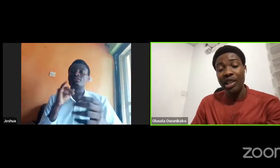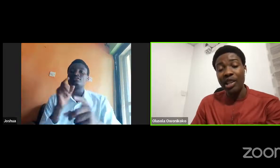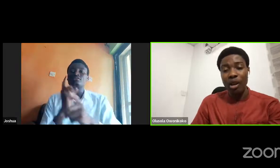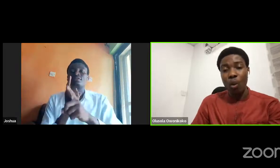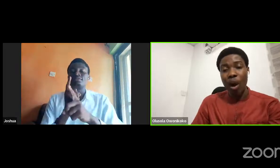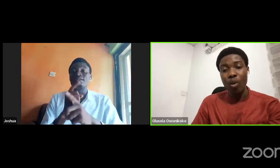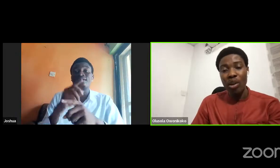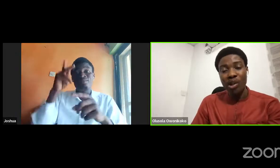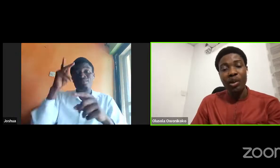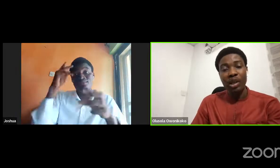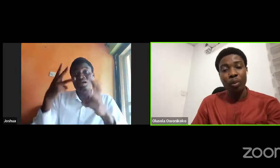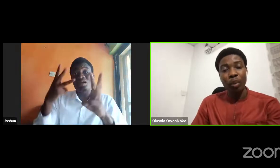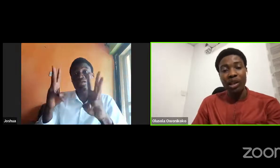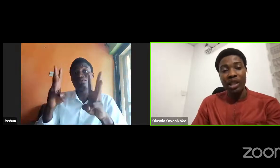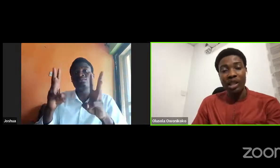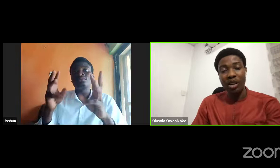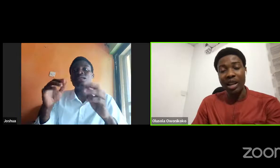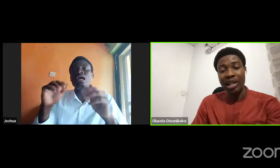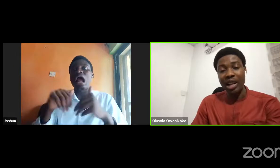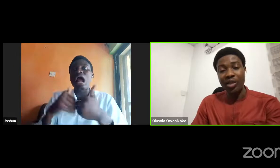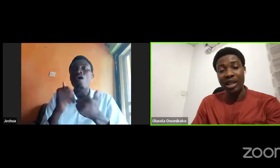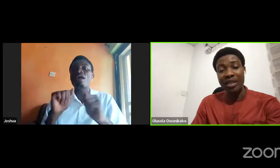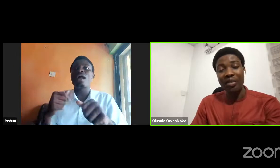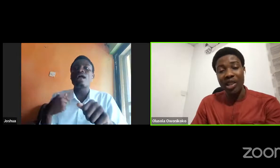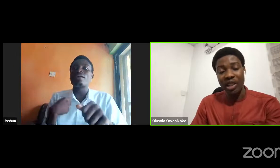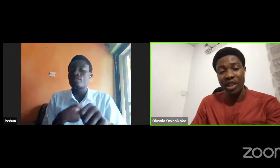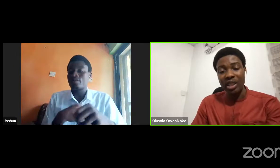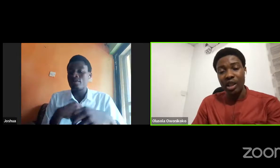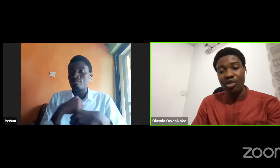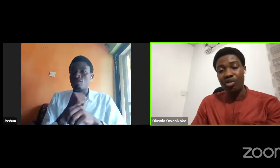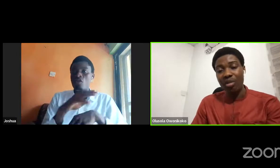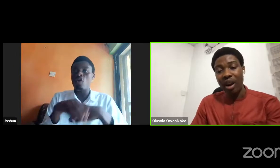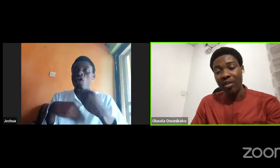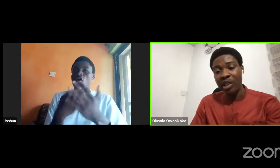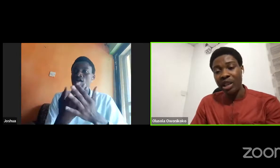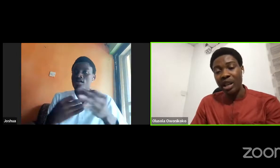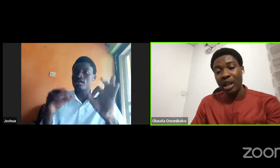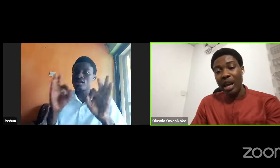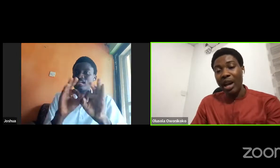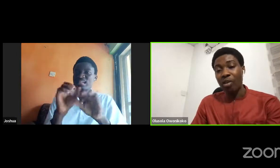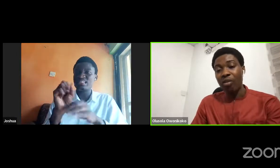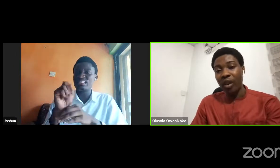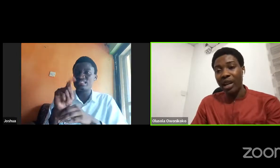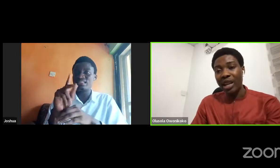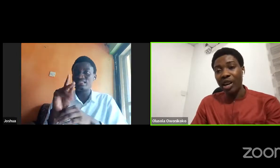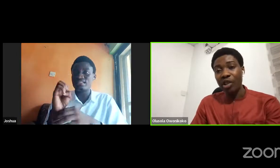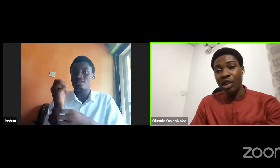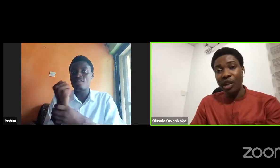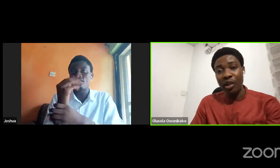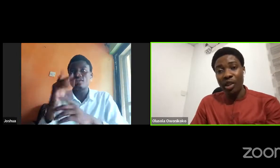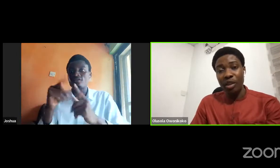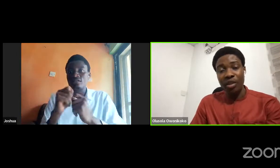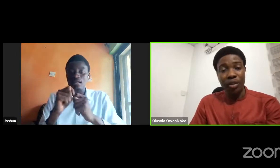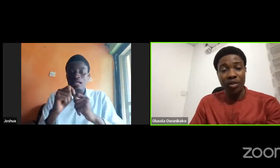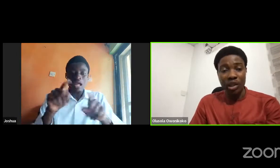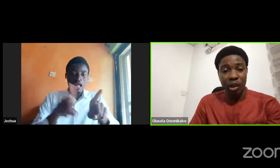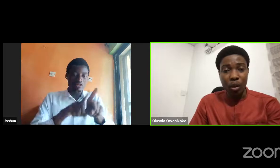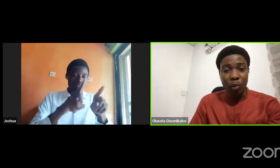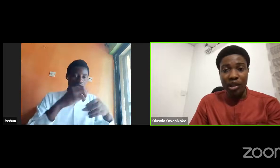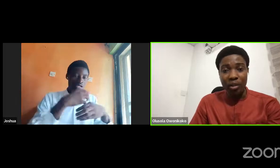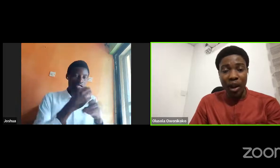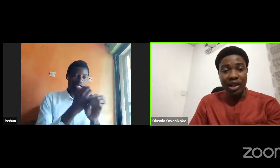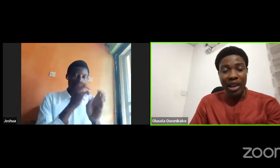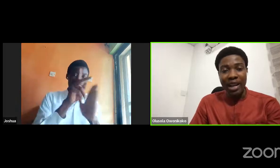stakeholders together? Why one is creating the policy, the other is actually investing to drive it. And don't forget, they are also the creators of some of